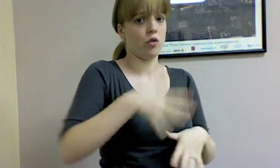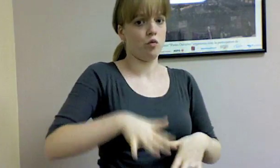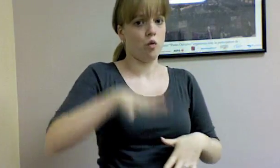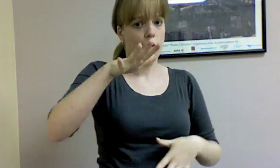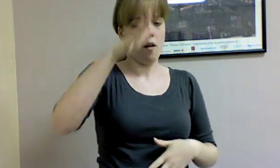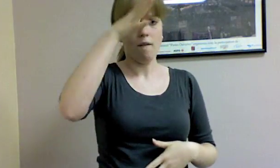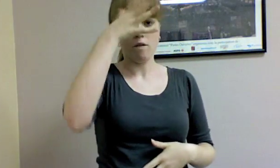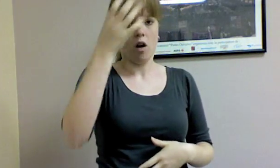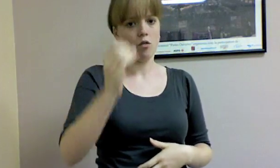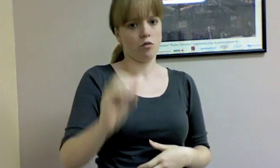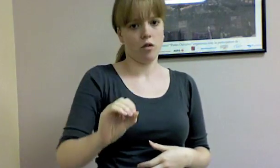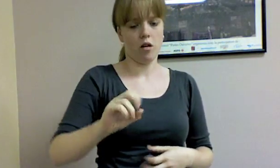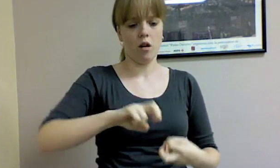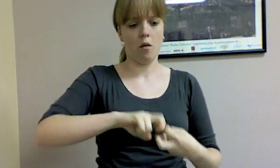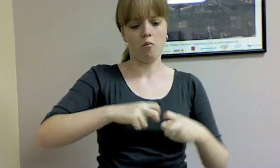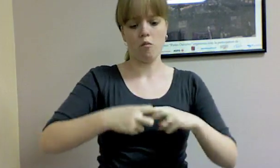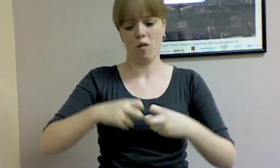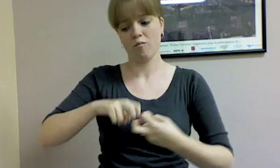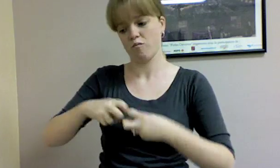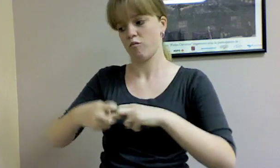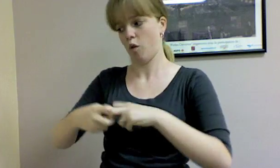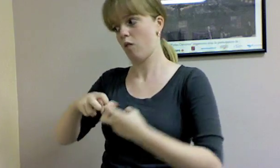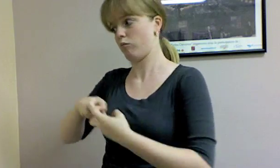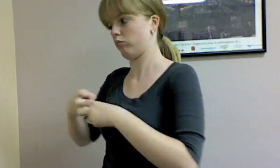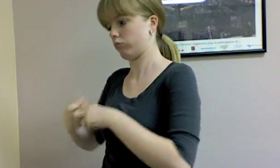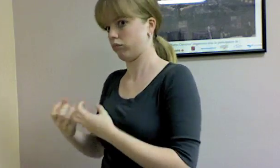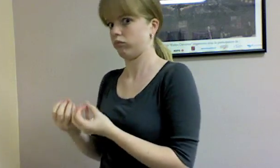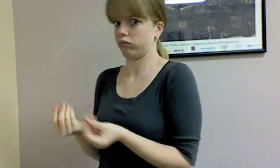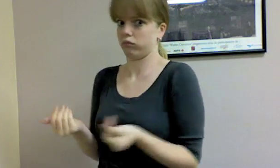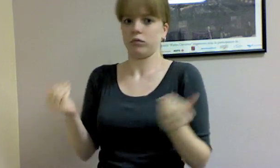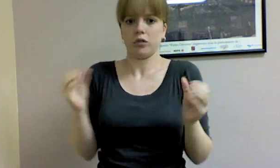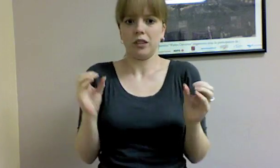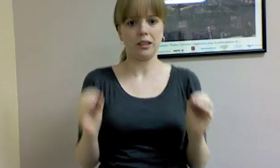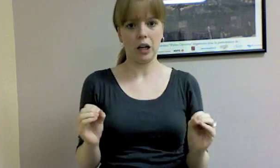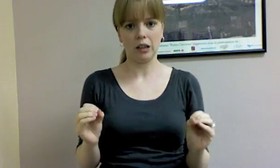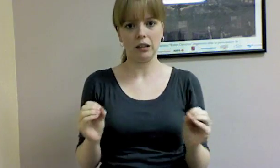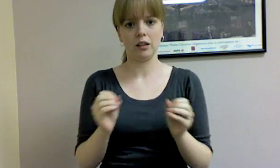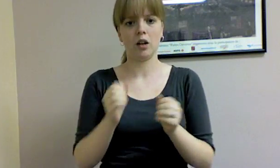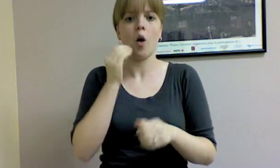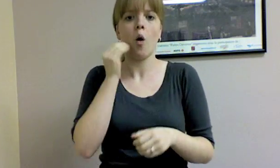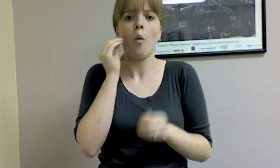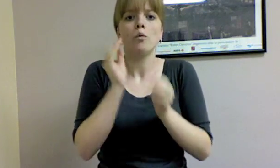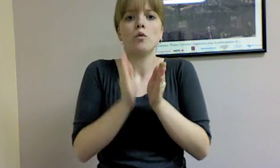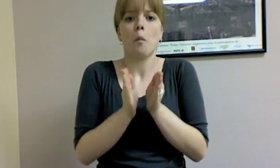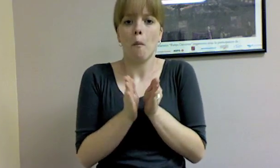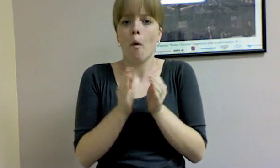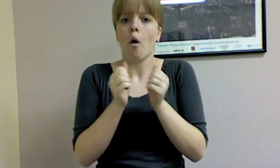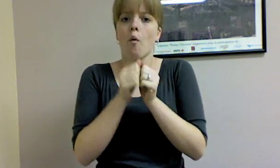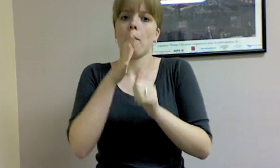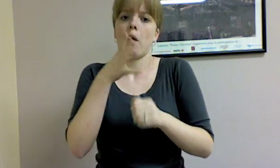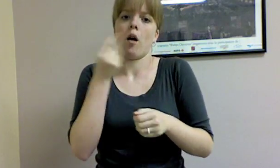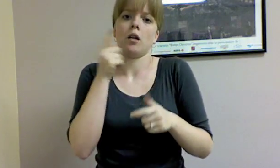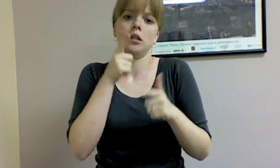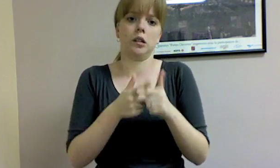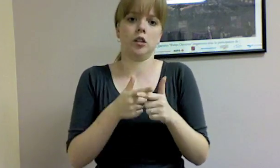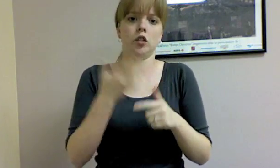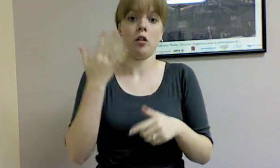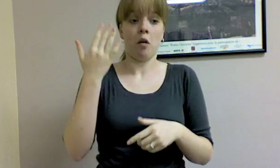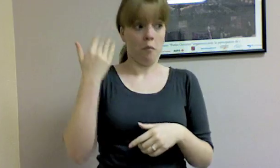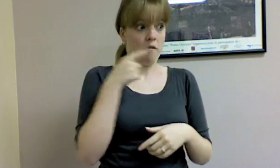man. Problems that come with no ways to solve it. Mom's and her sis, 2-bedroom apartment. She was a good girl,